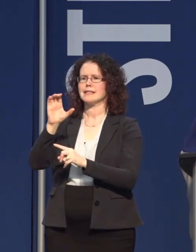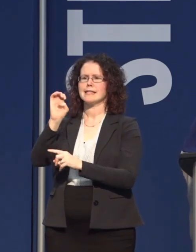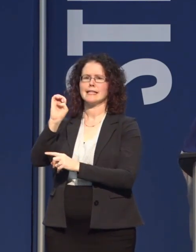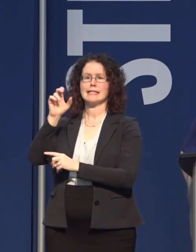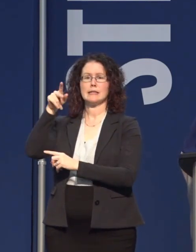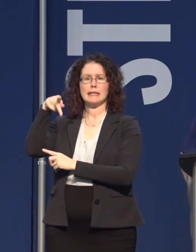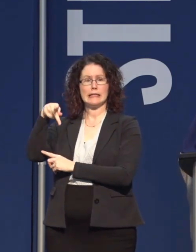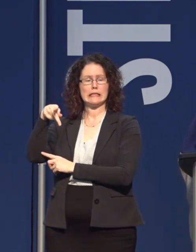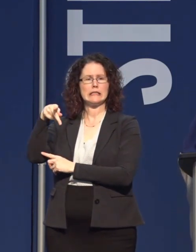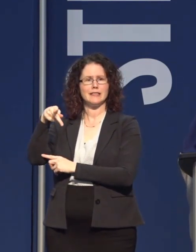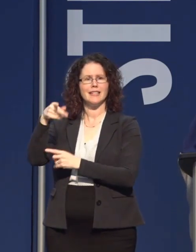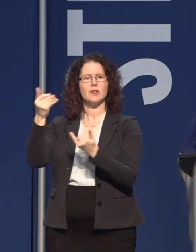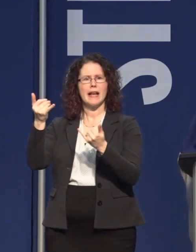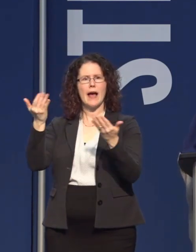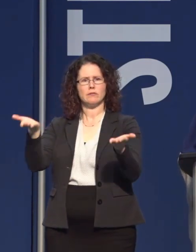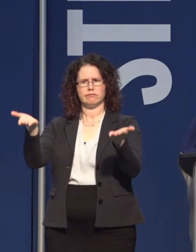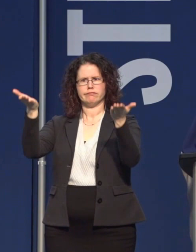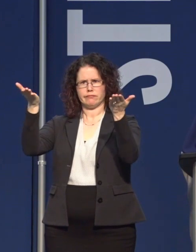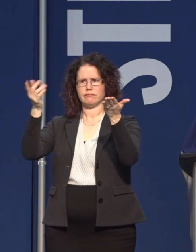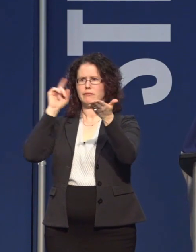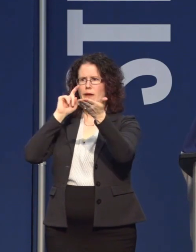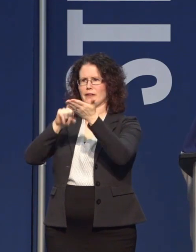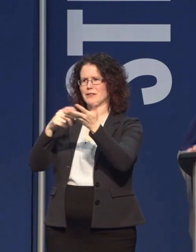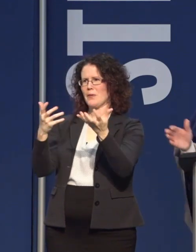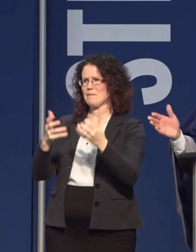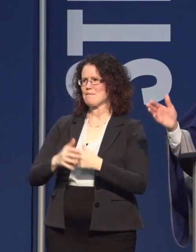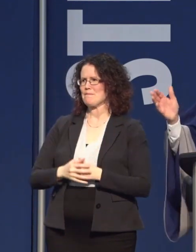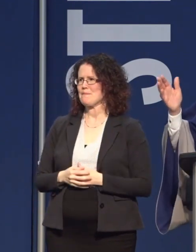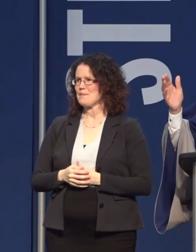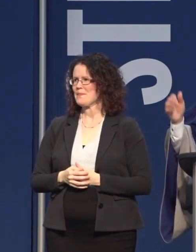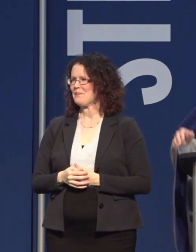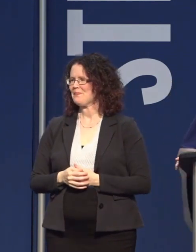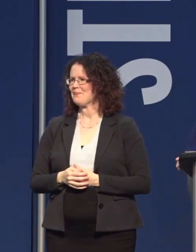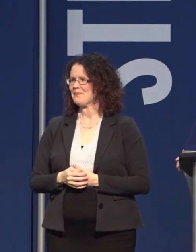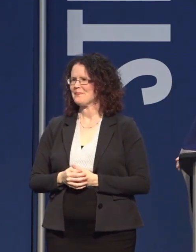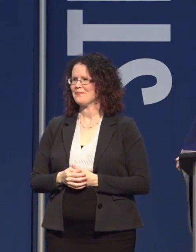Would you please now stand to be recognized?